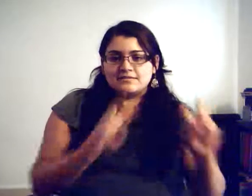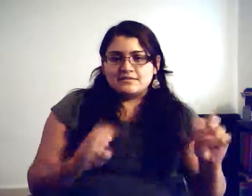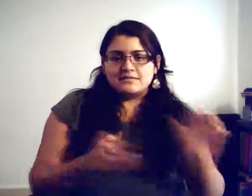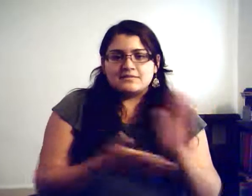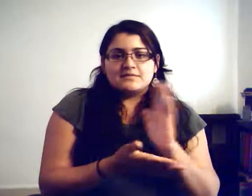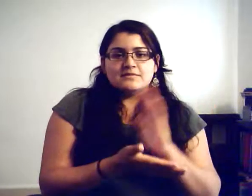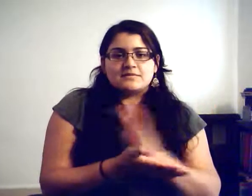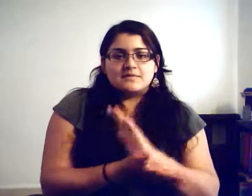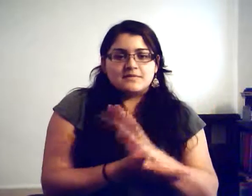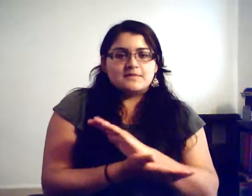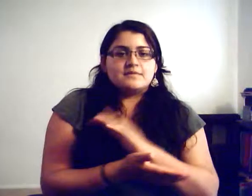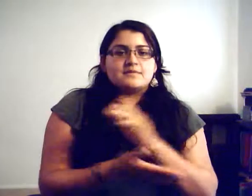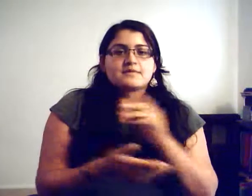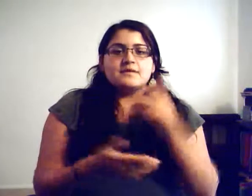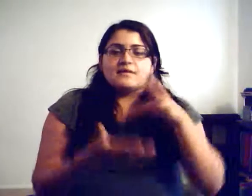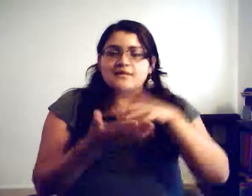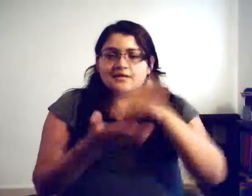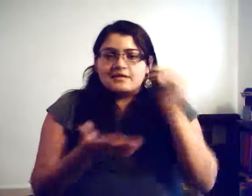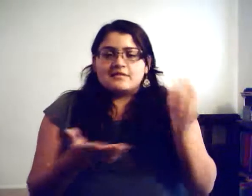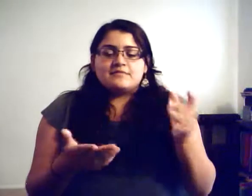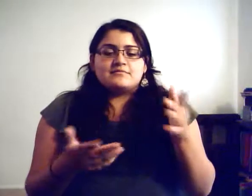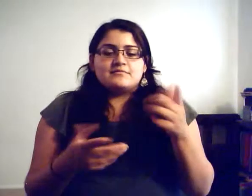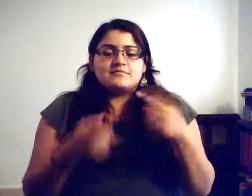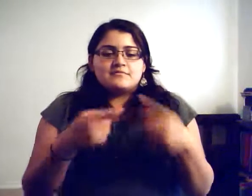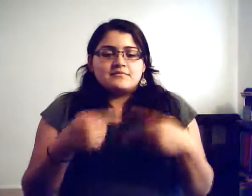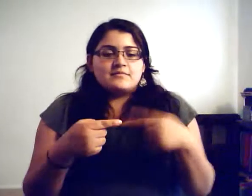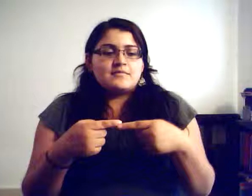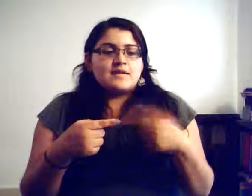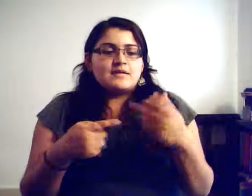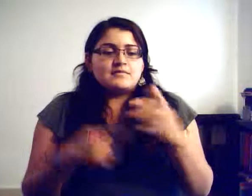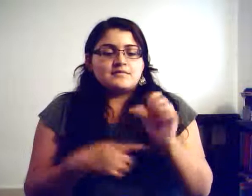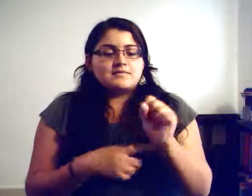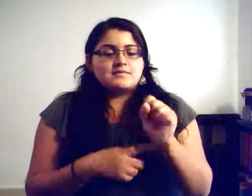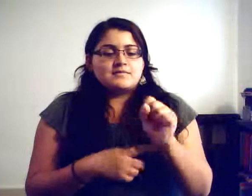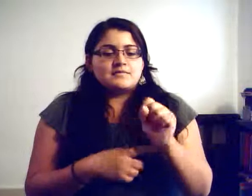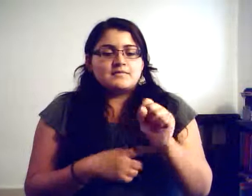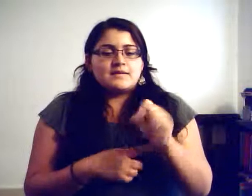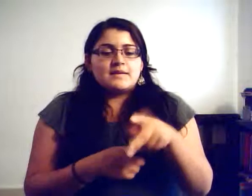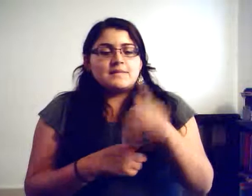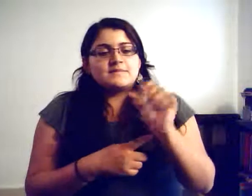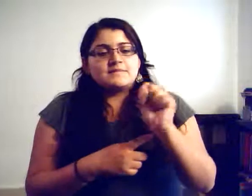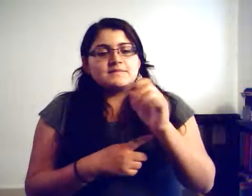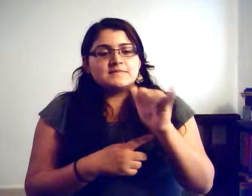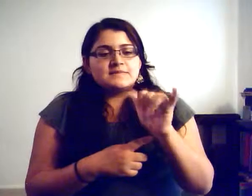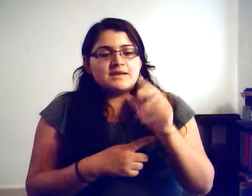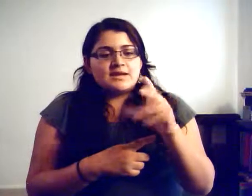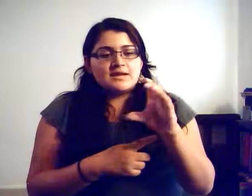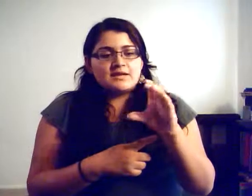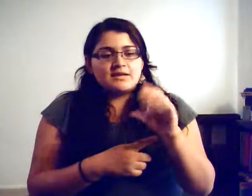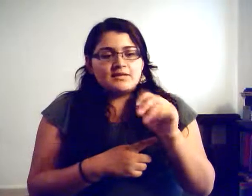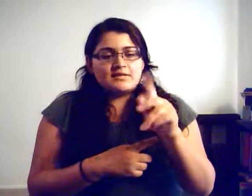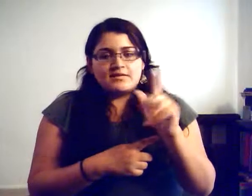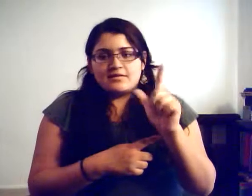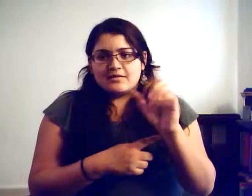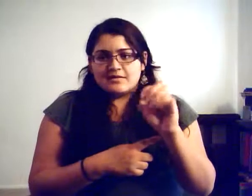how psychologists talk about different issues in the area. They learned more in depth about the theory, Erikson's